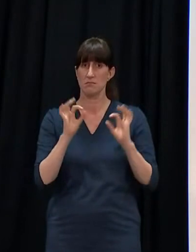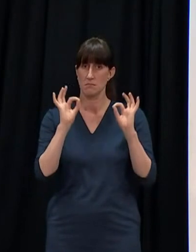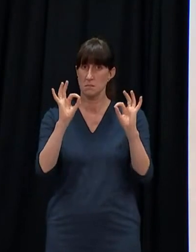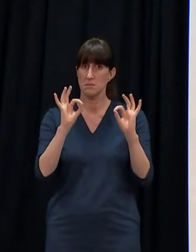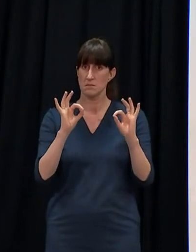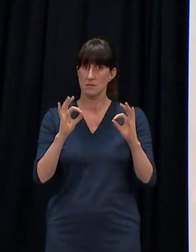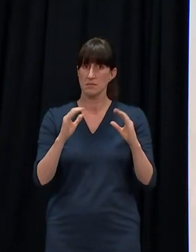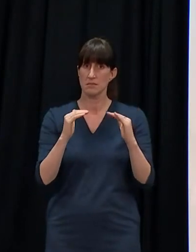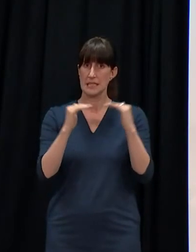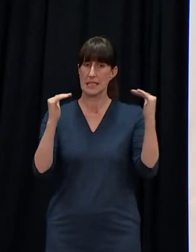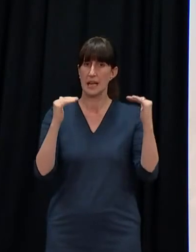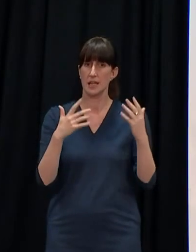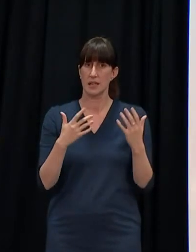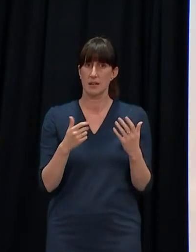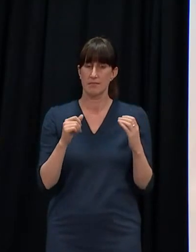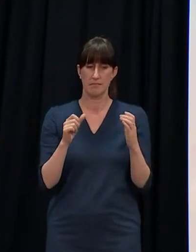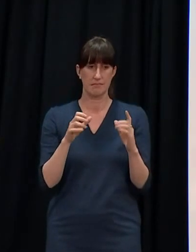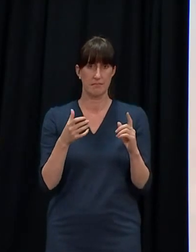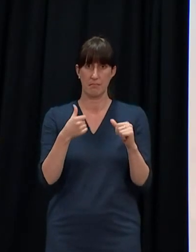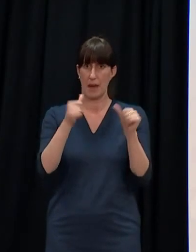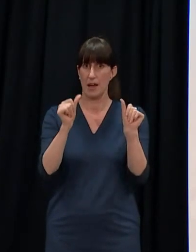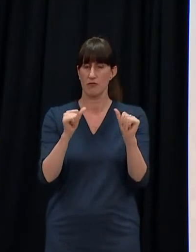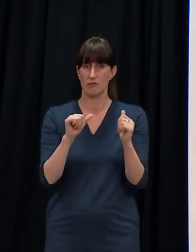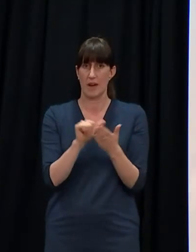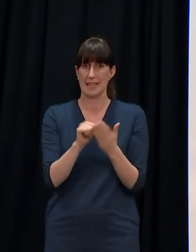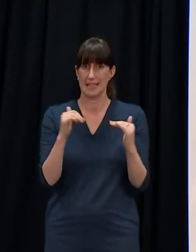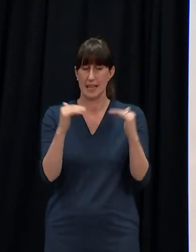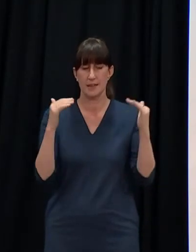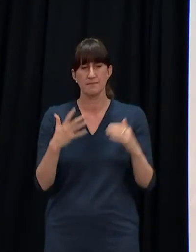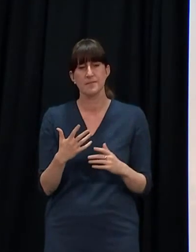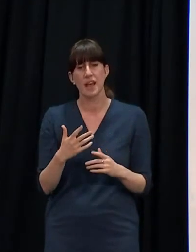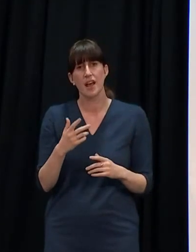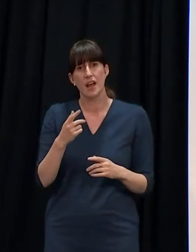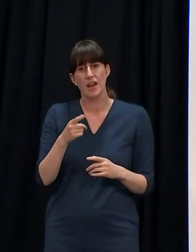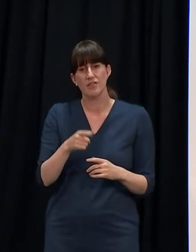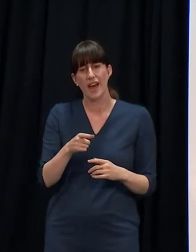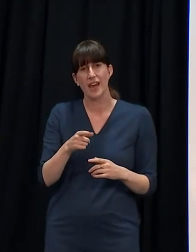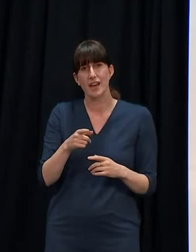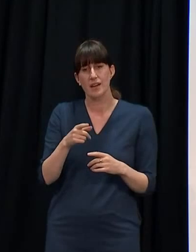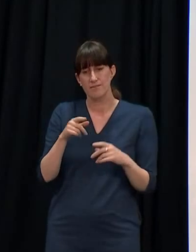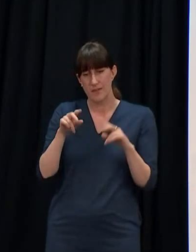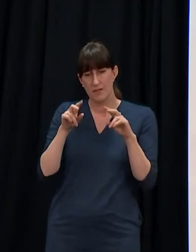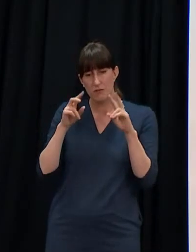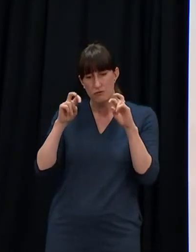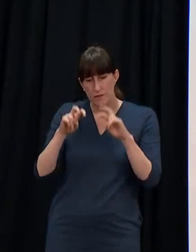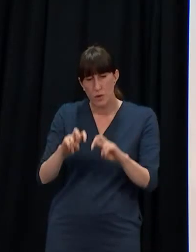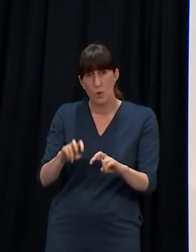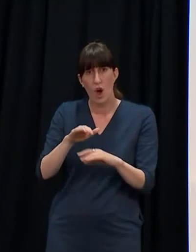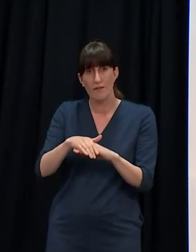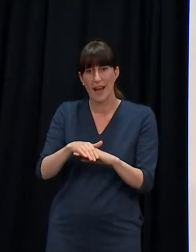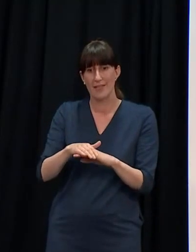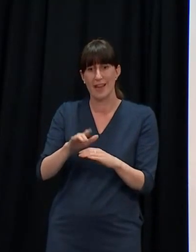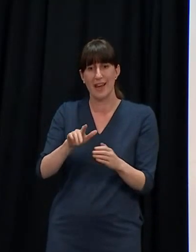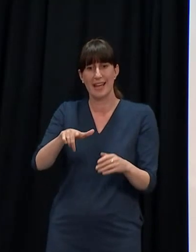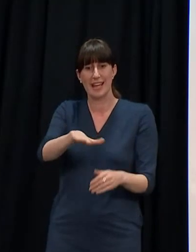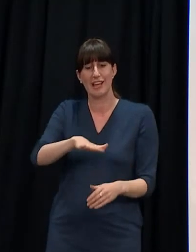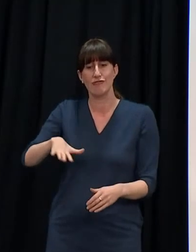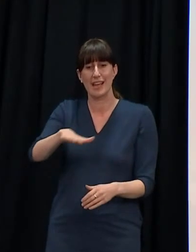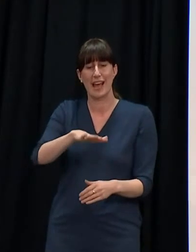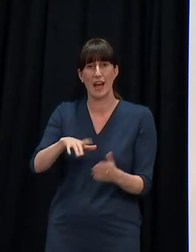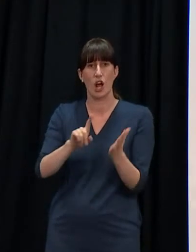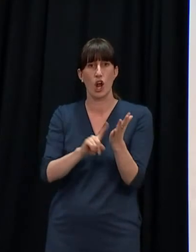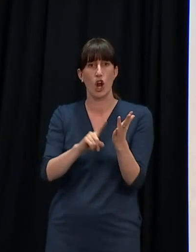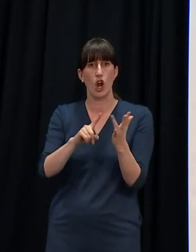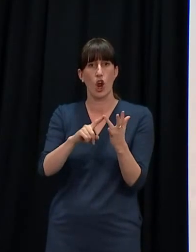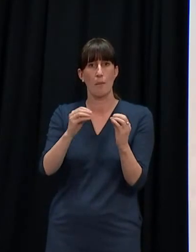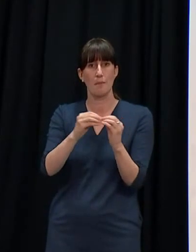infectious case was standing in the MIQ lobby as very low, less than 1%. Even under a high-risk